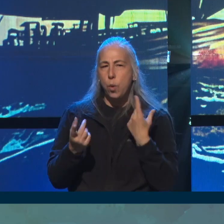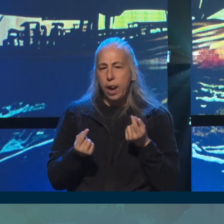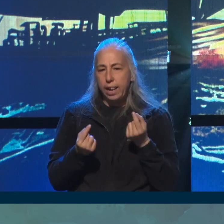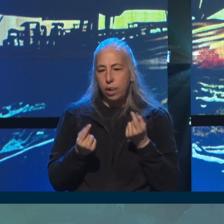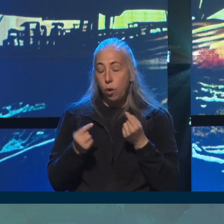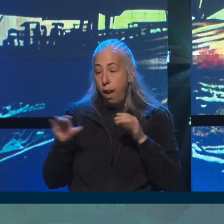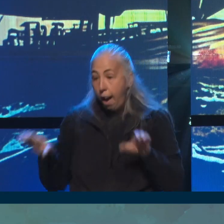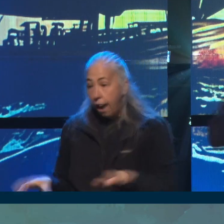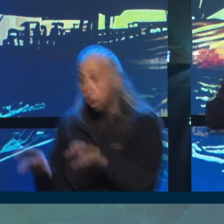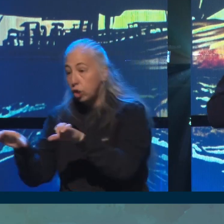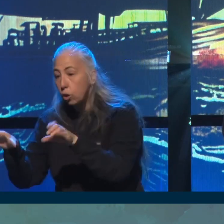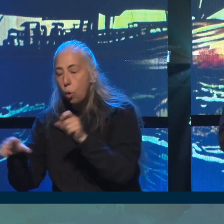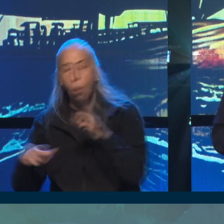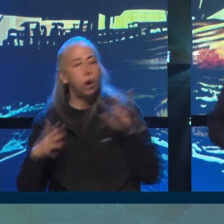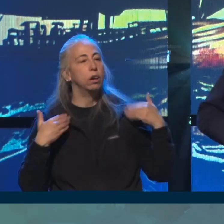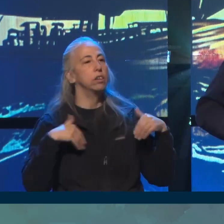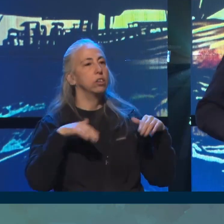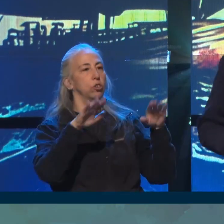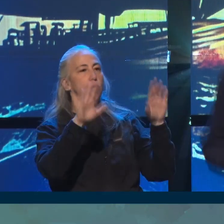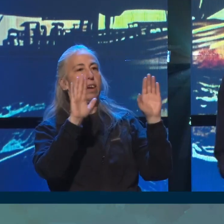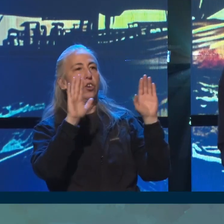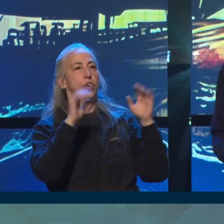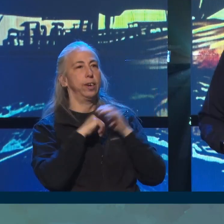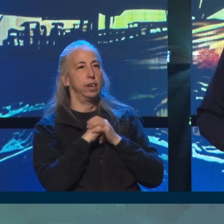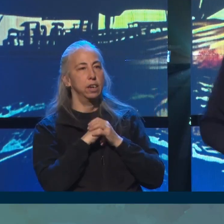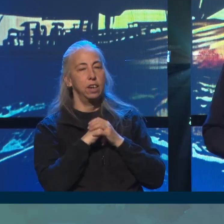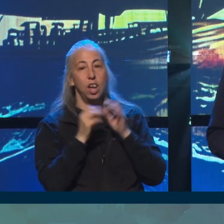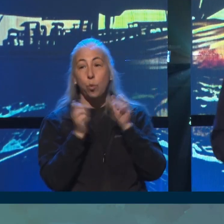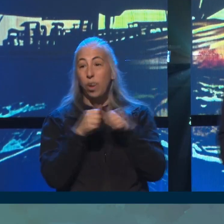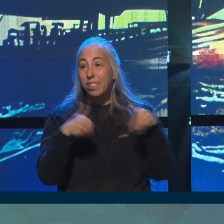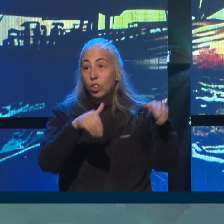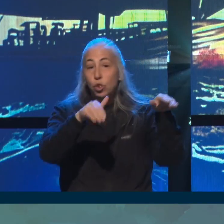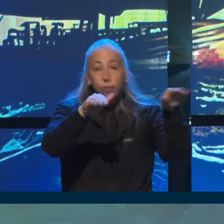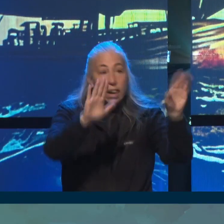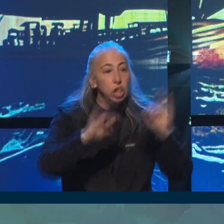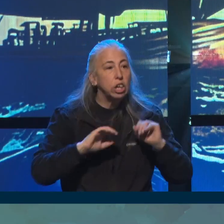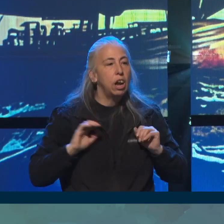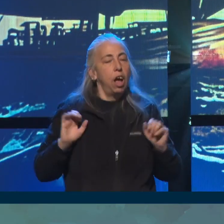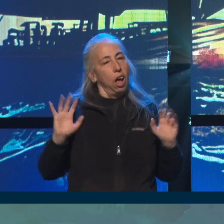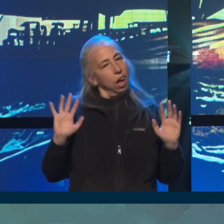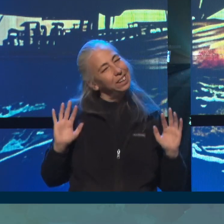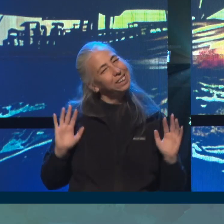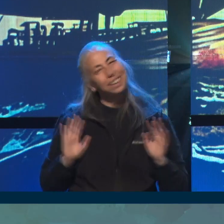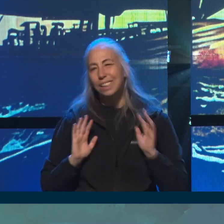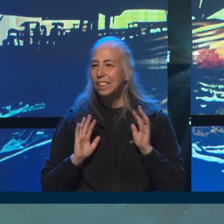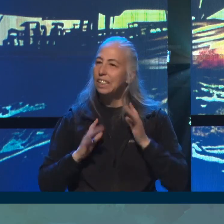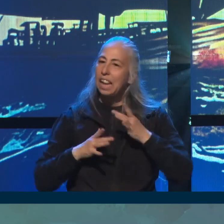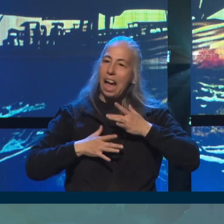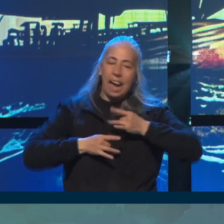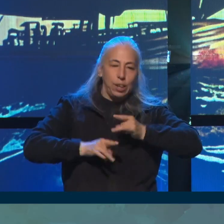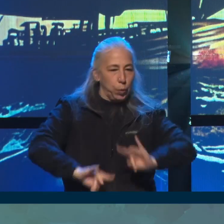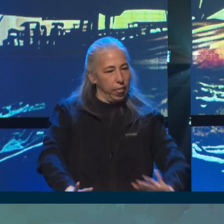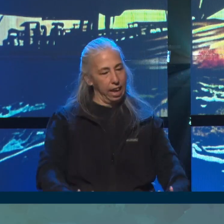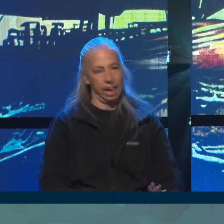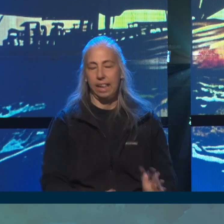Take action or surrender. Now, I shudder a little bit at the idea of surrendering. I don't surrender well.